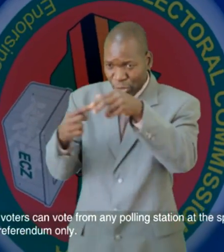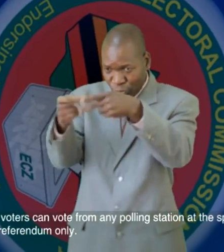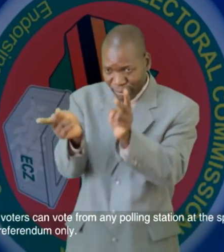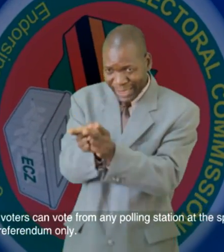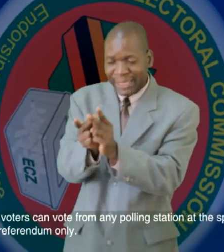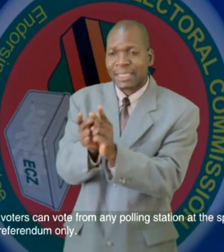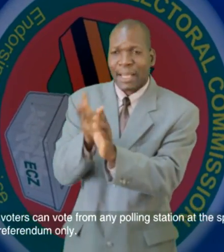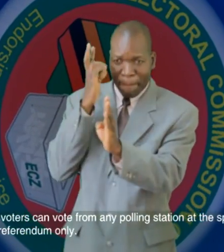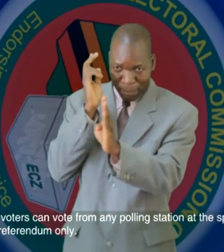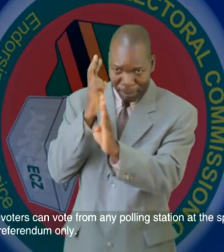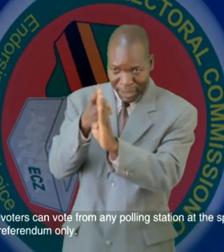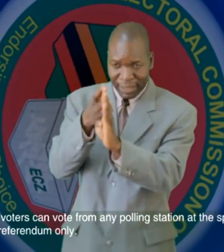only.